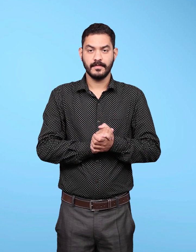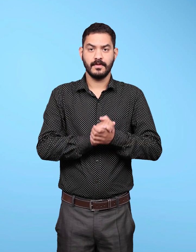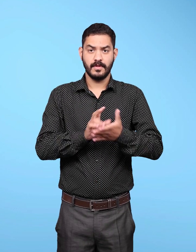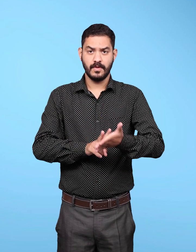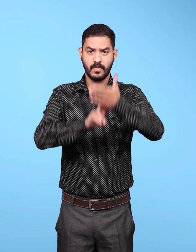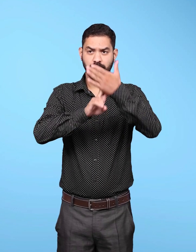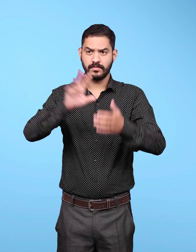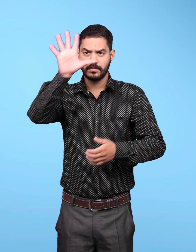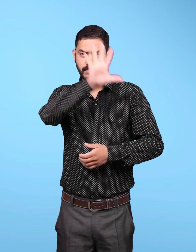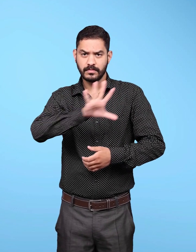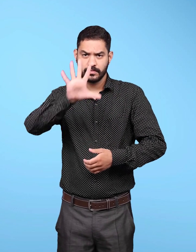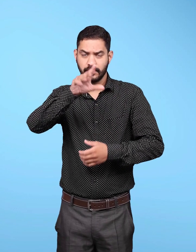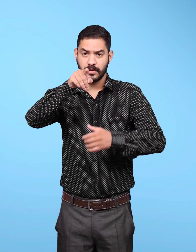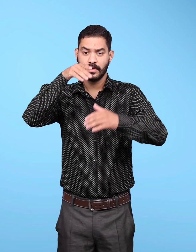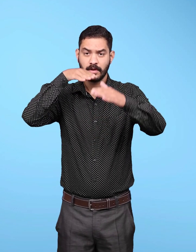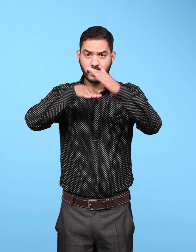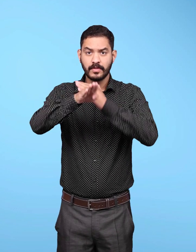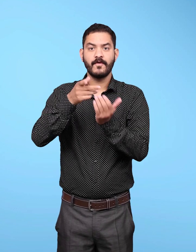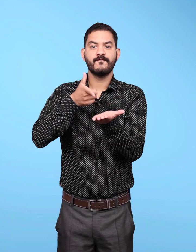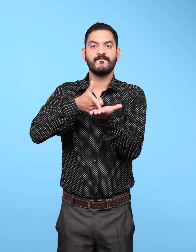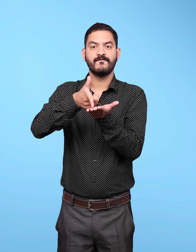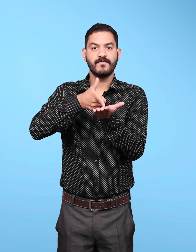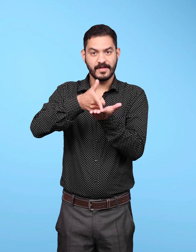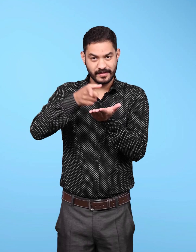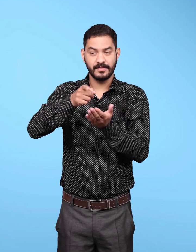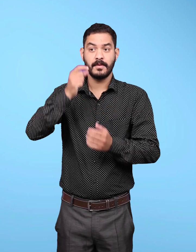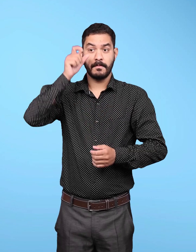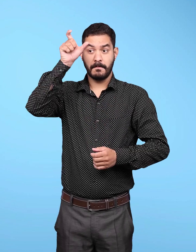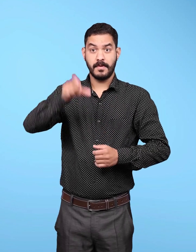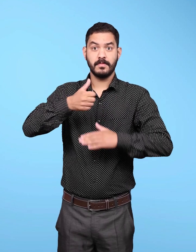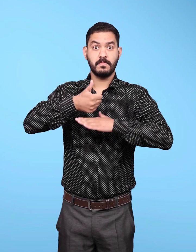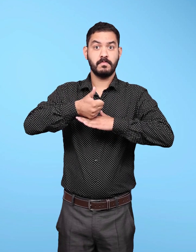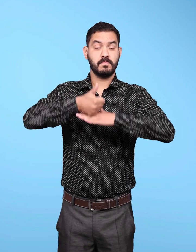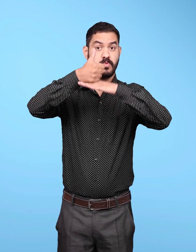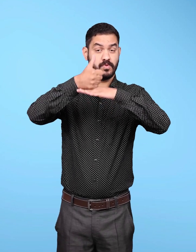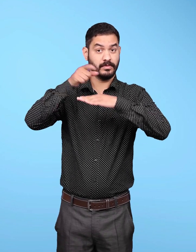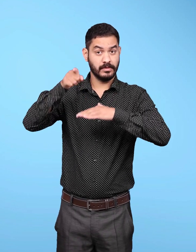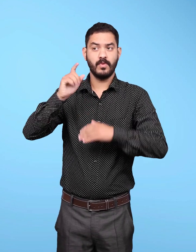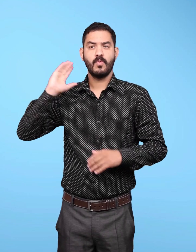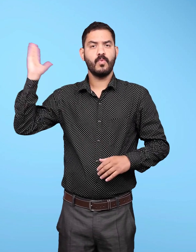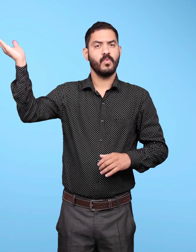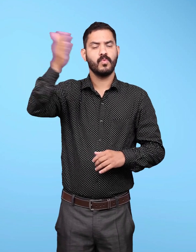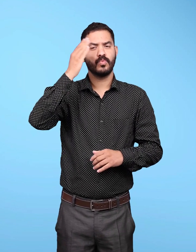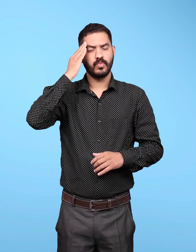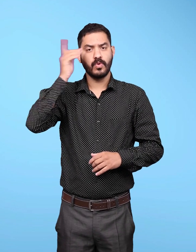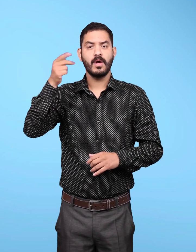In the northern part of the country, the village headman was known as the Gram Bhojak.